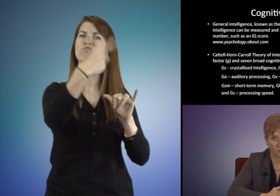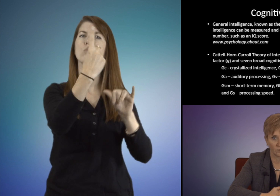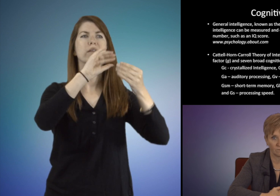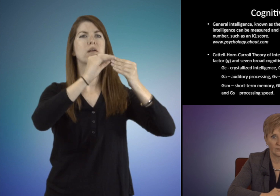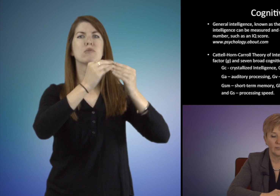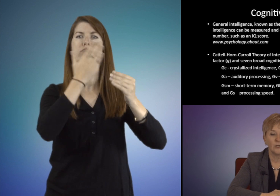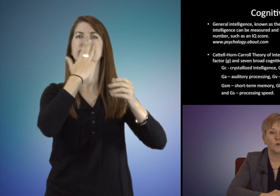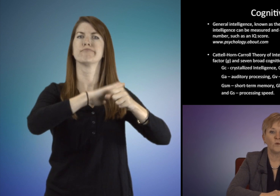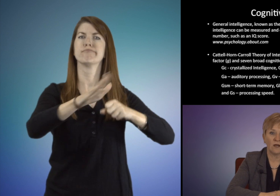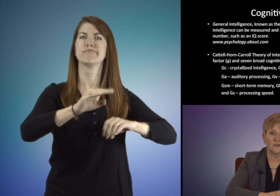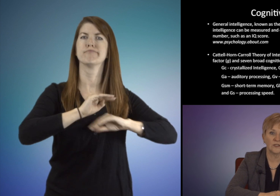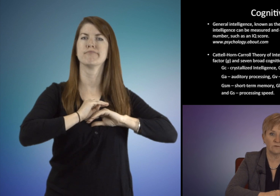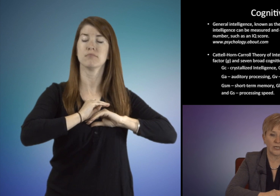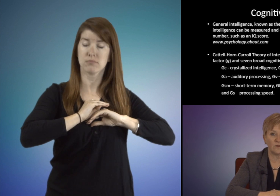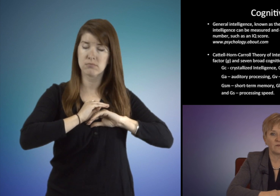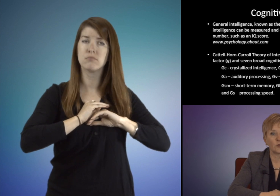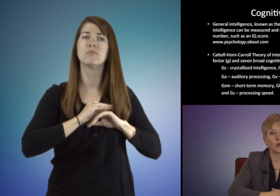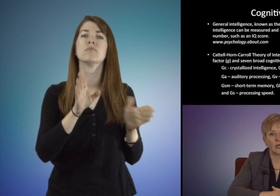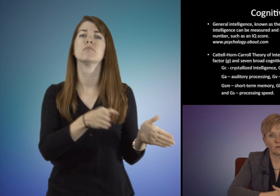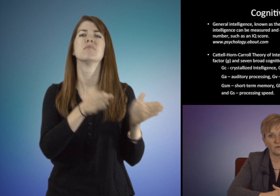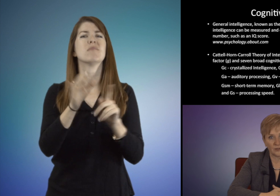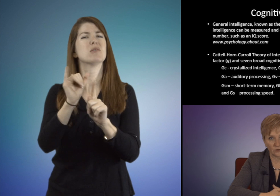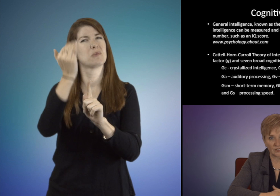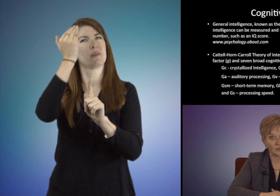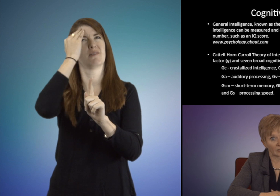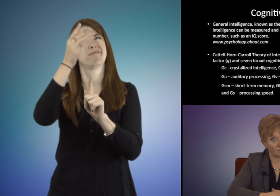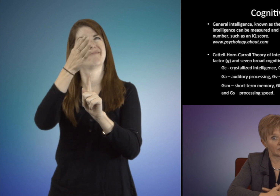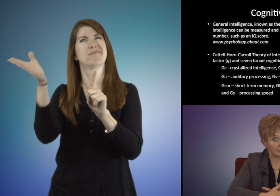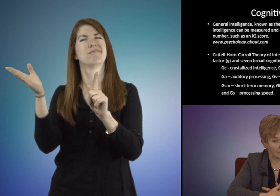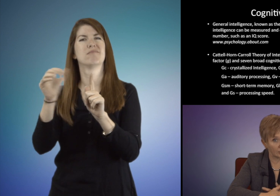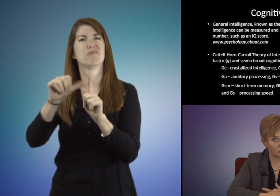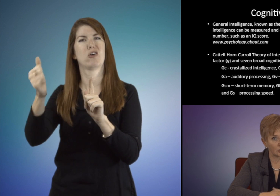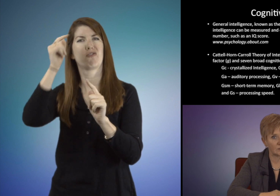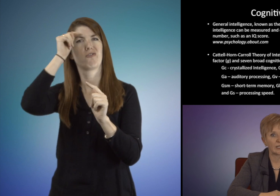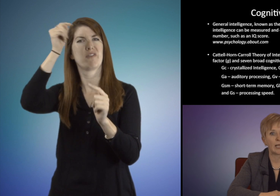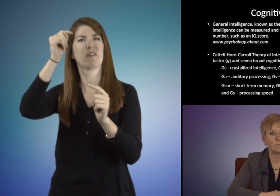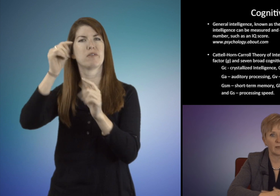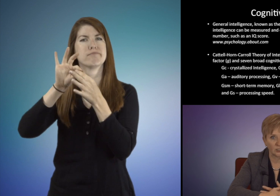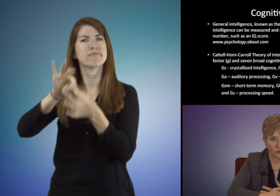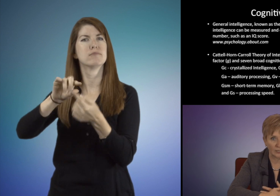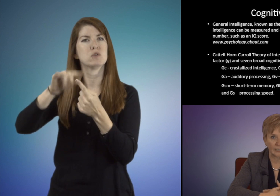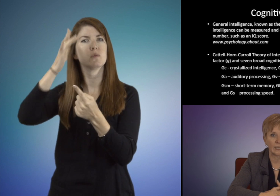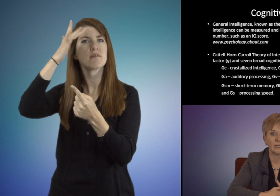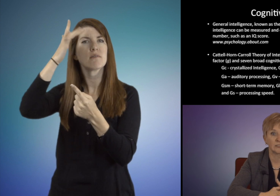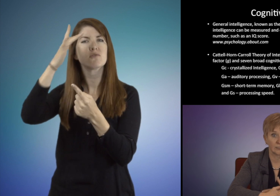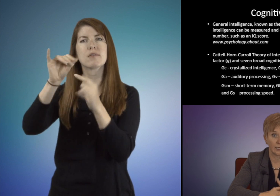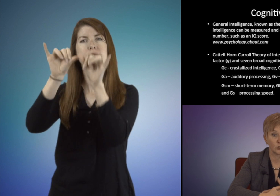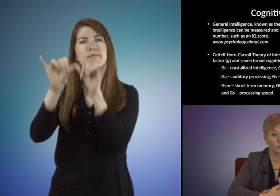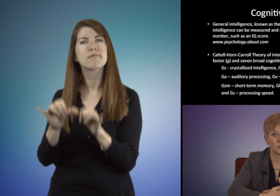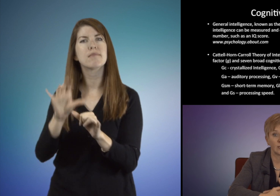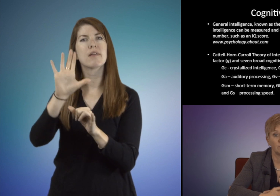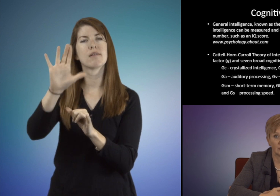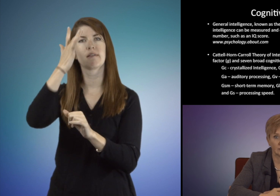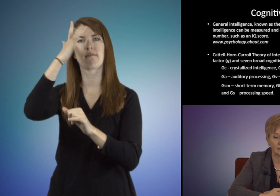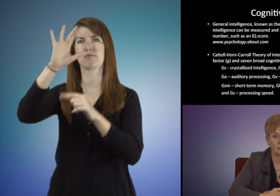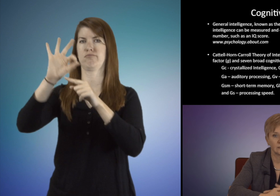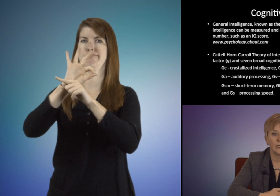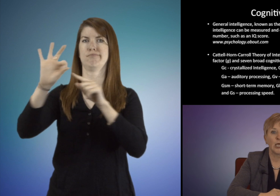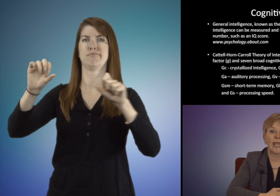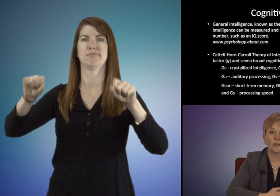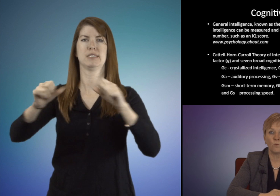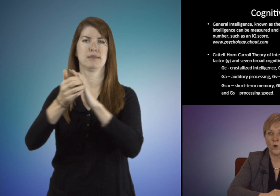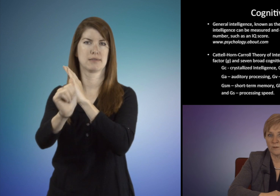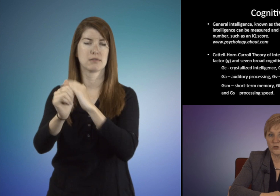one number. We also know that there are other theories of intelligence and measuring intellectual